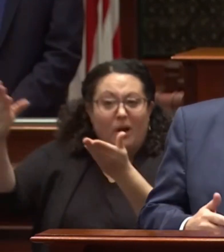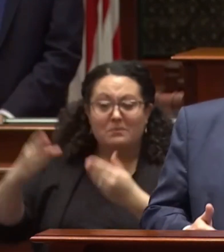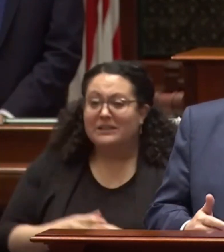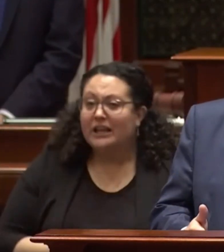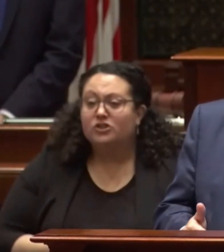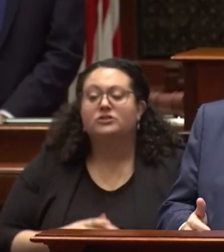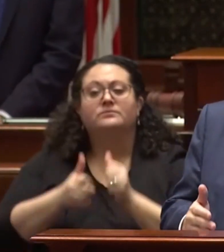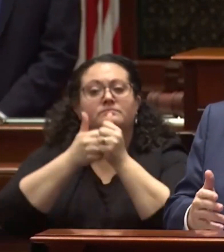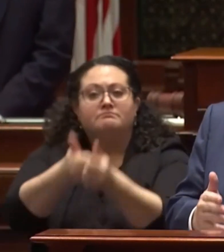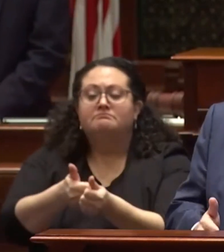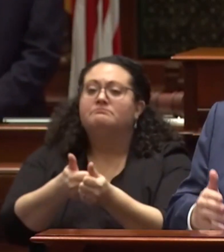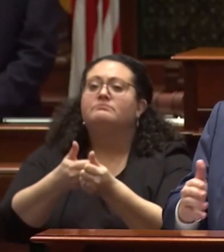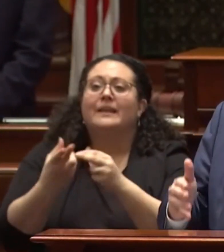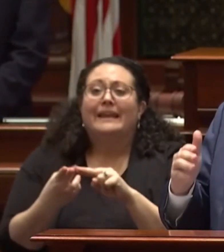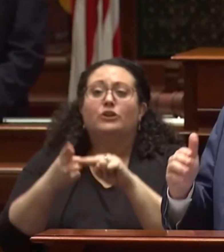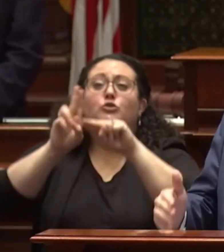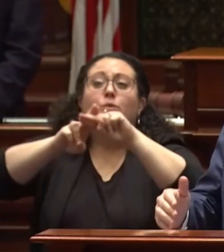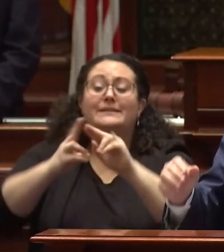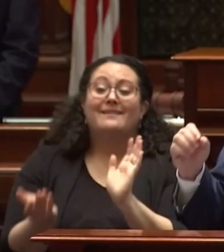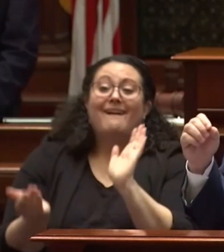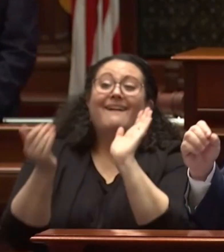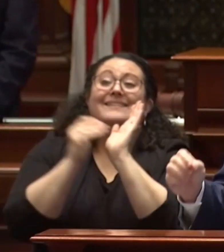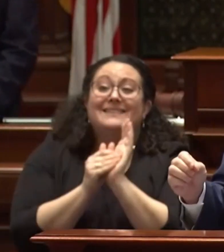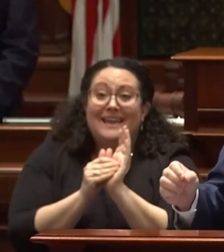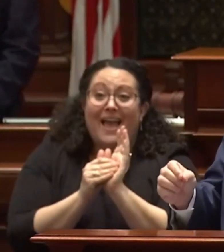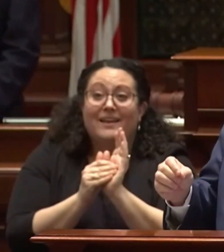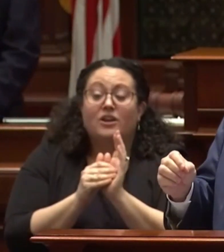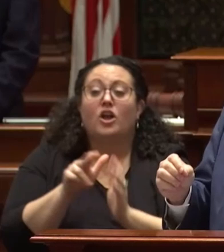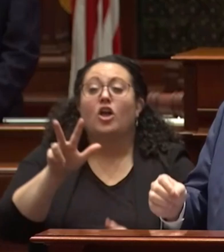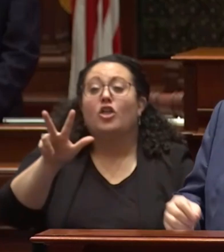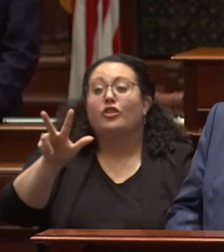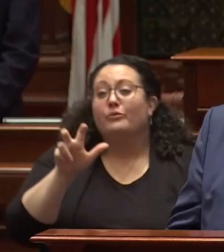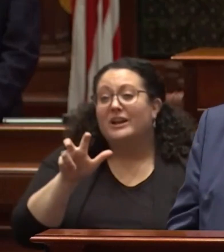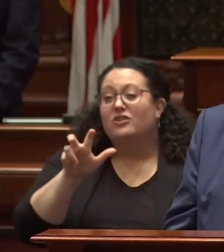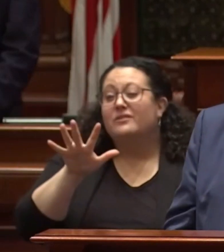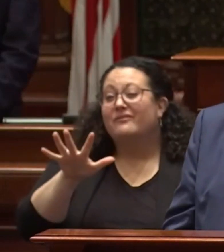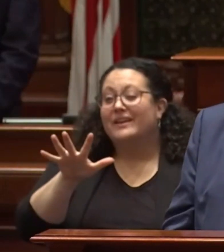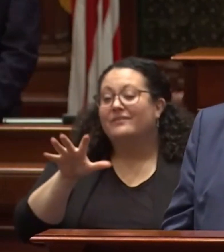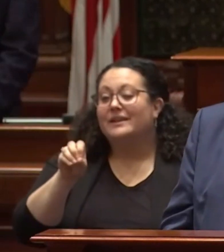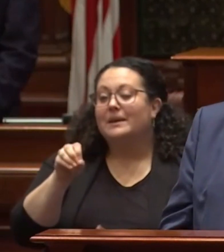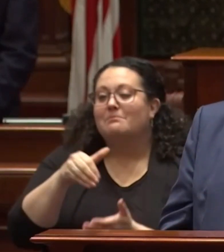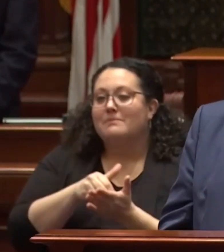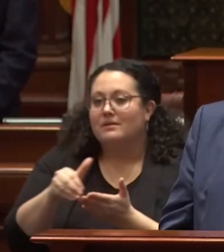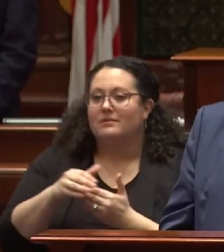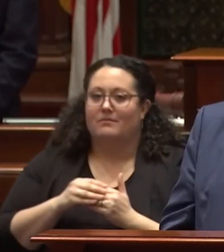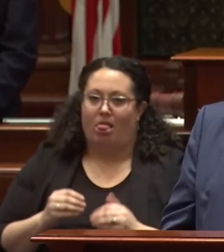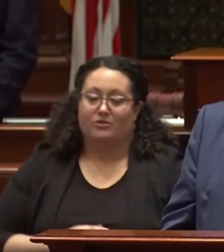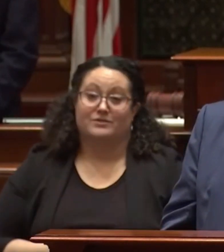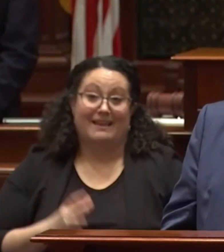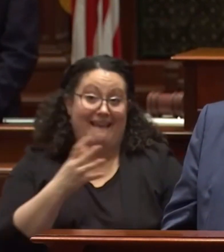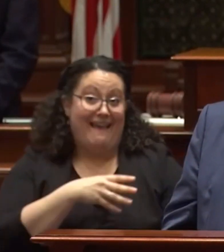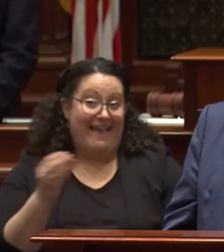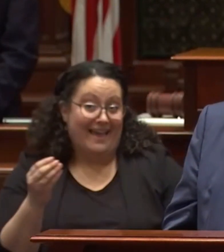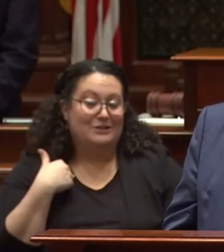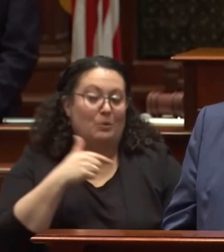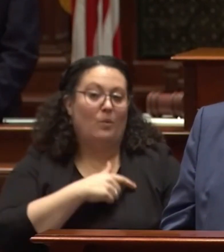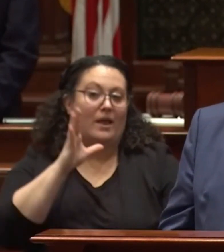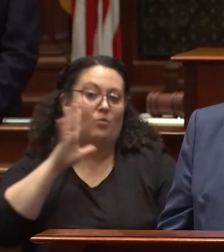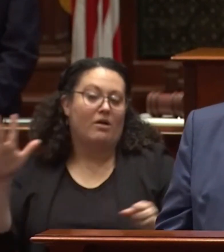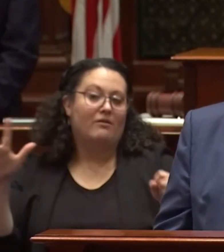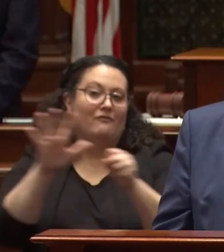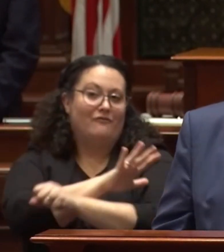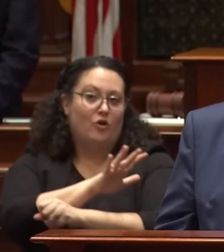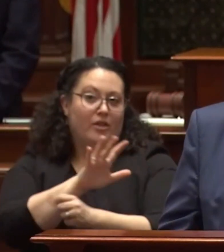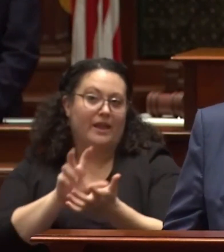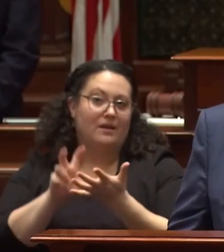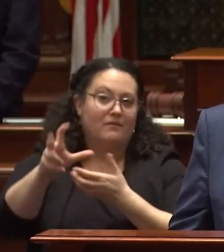recommendation, increasing it again by $350 million. And we will fully